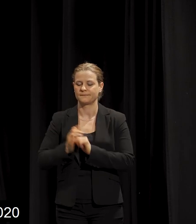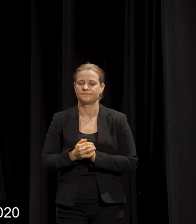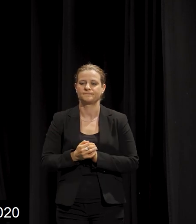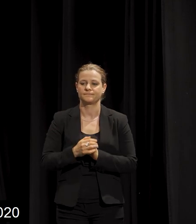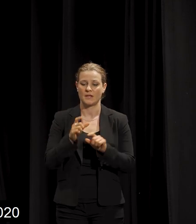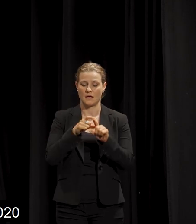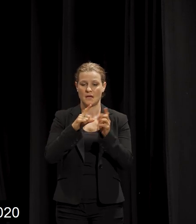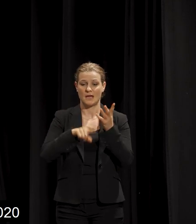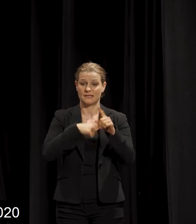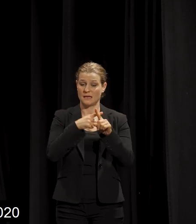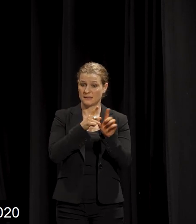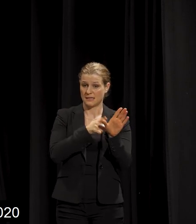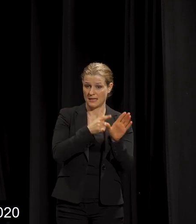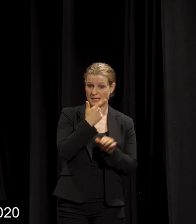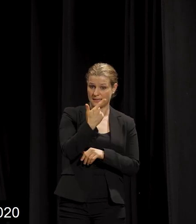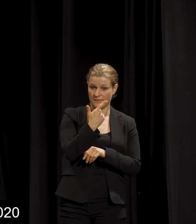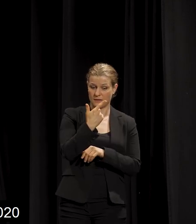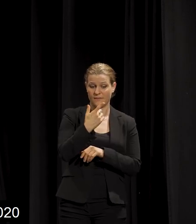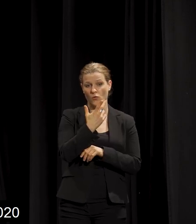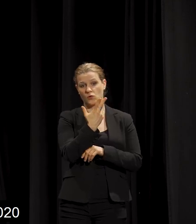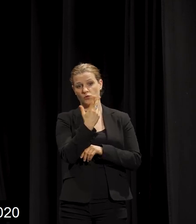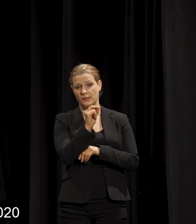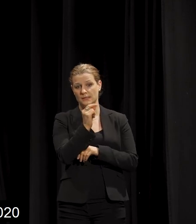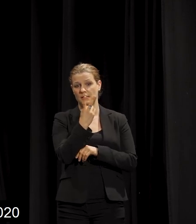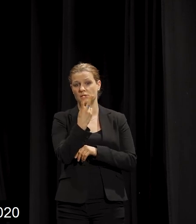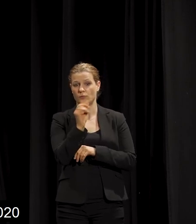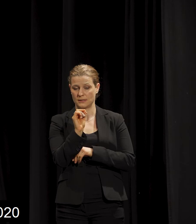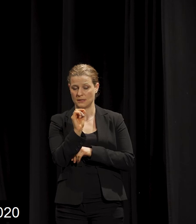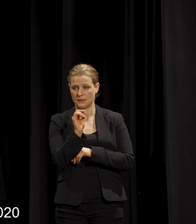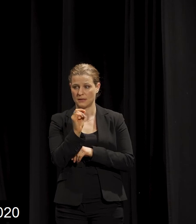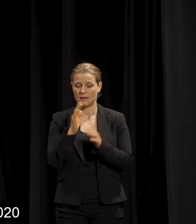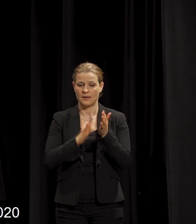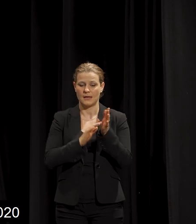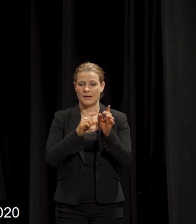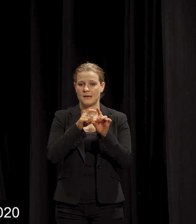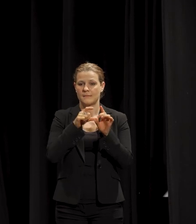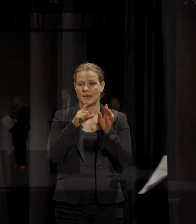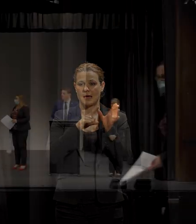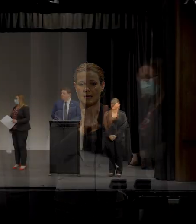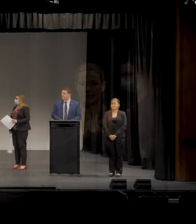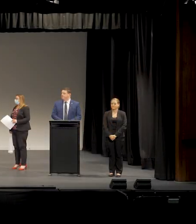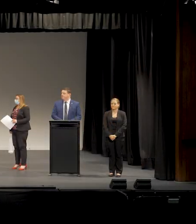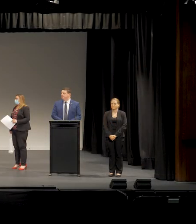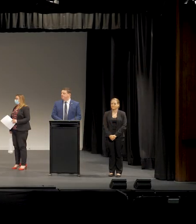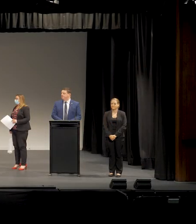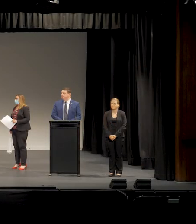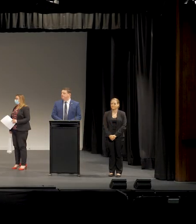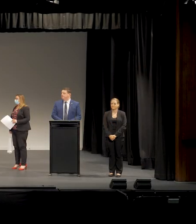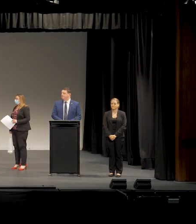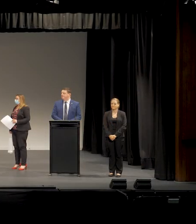The Dux of Year 7 in 2020 goes to Madeline Carter.